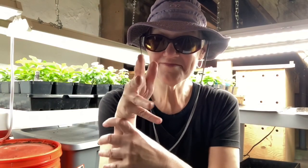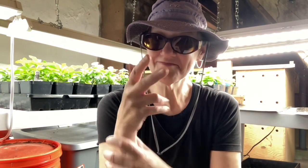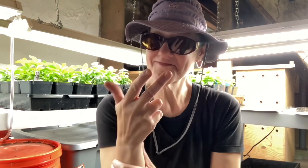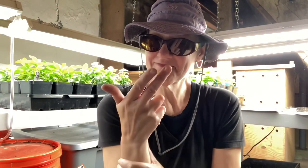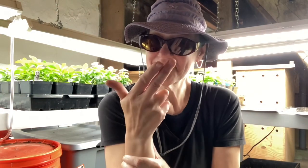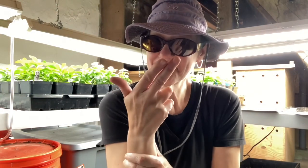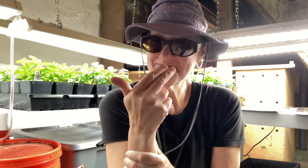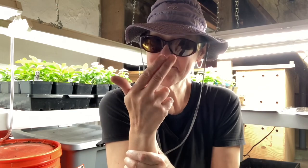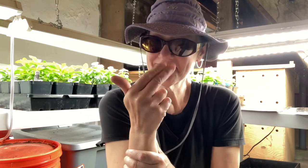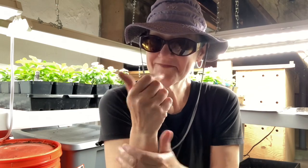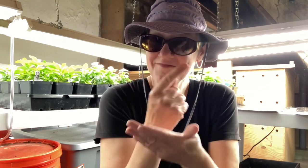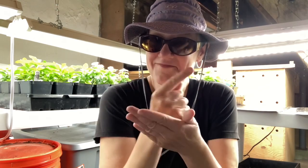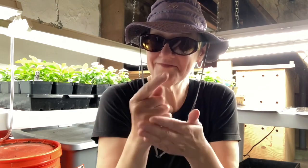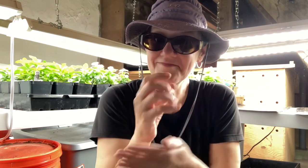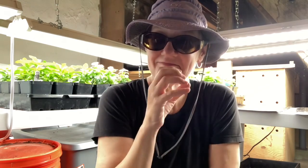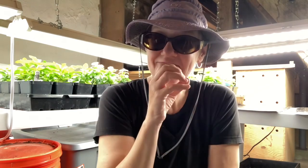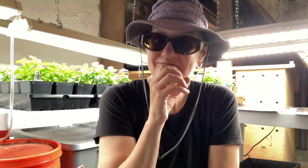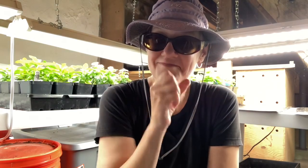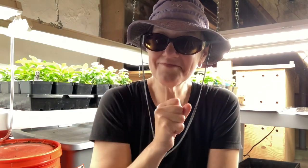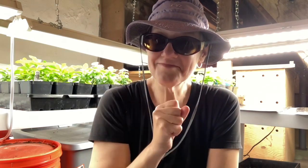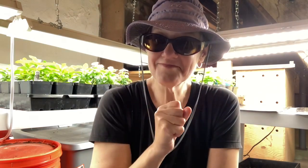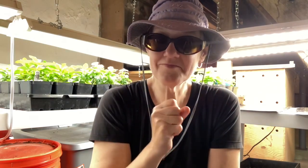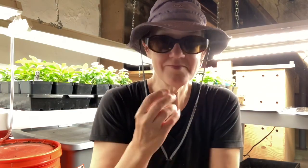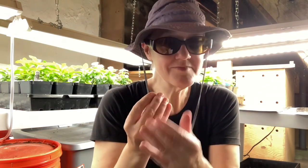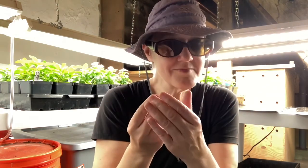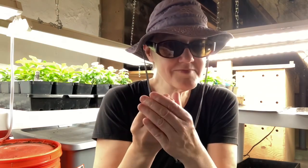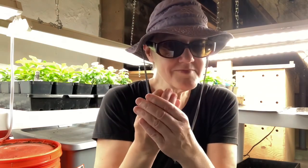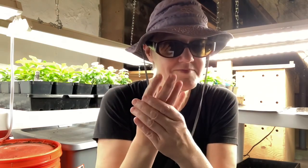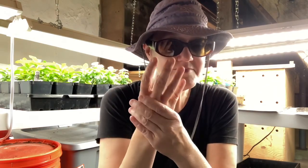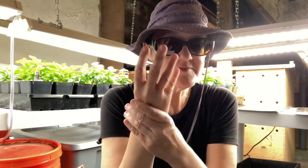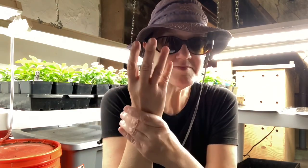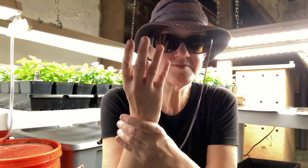These plants are 13 weeks old and they